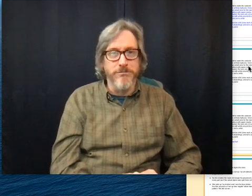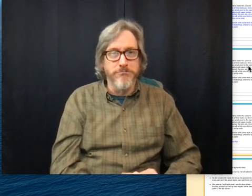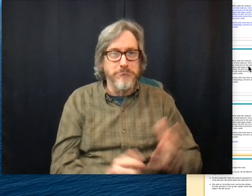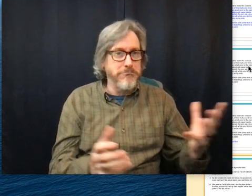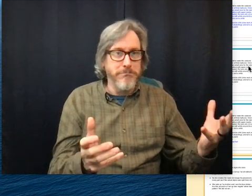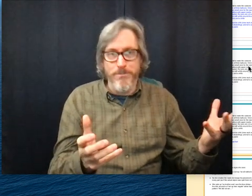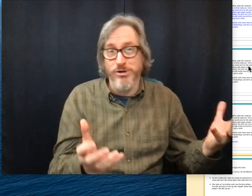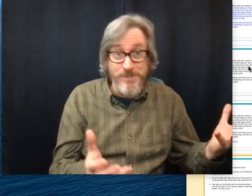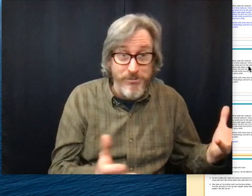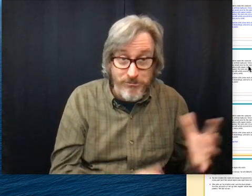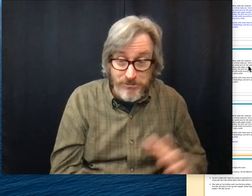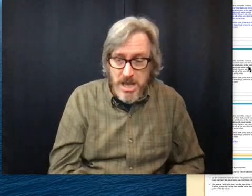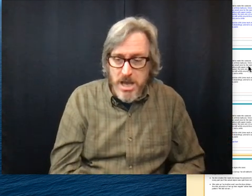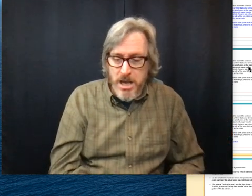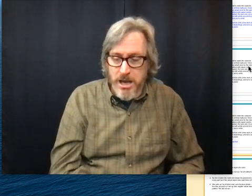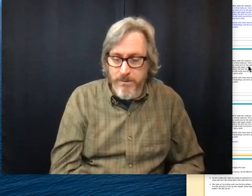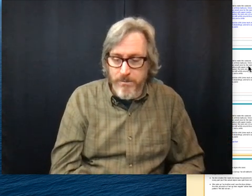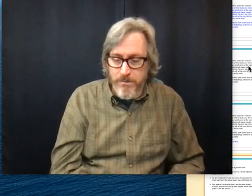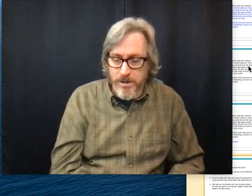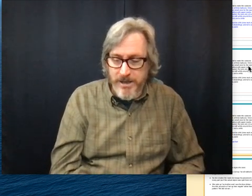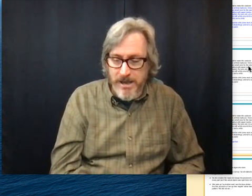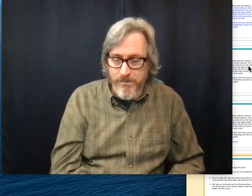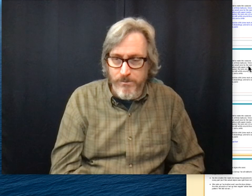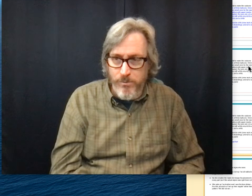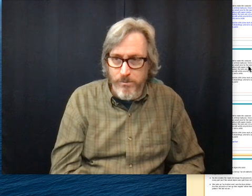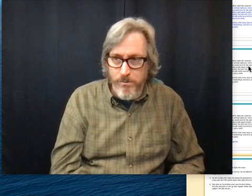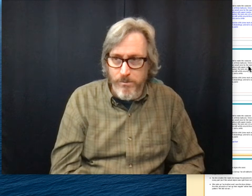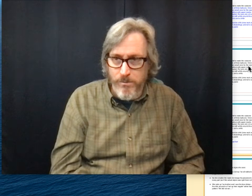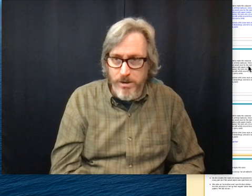clever by most people.